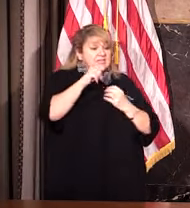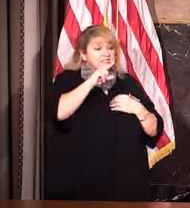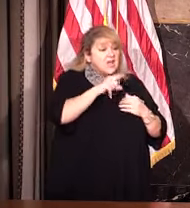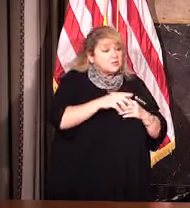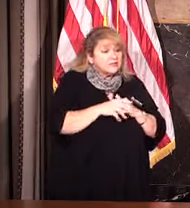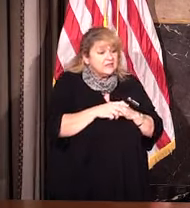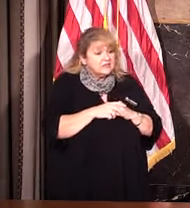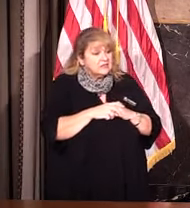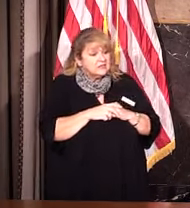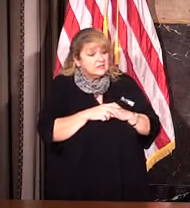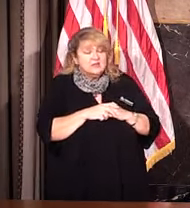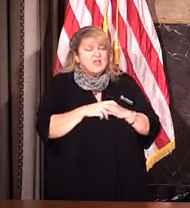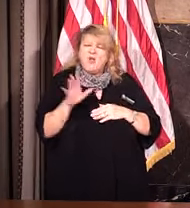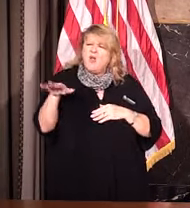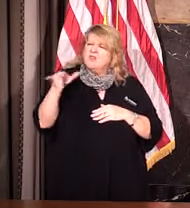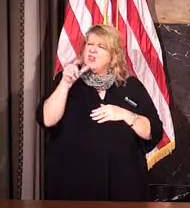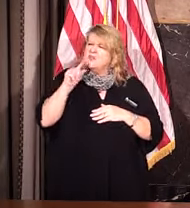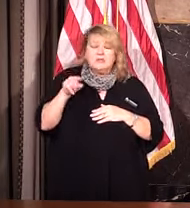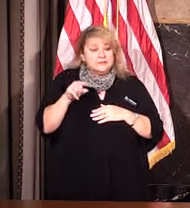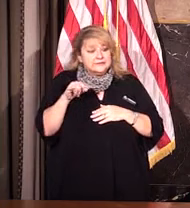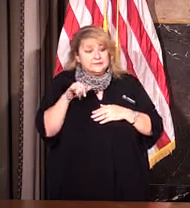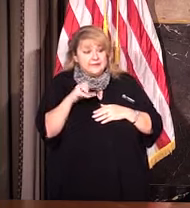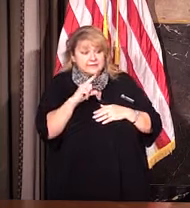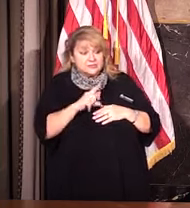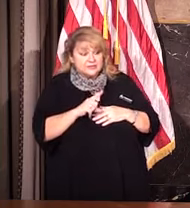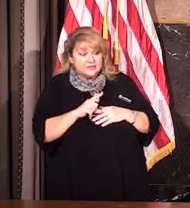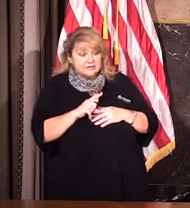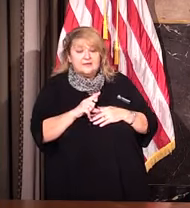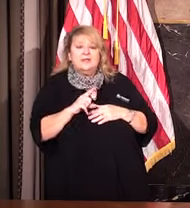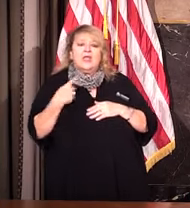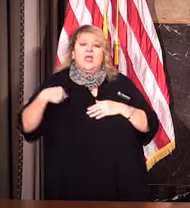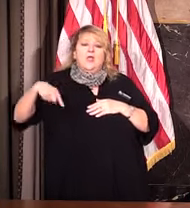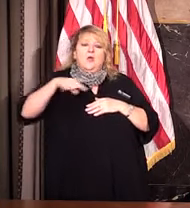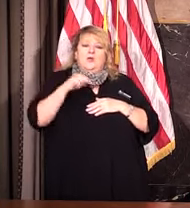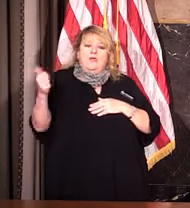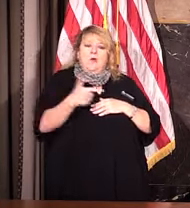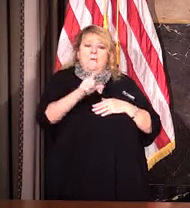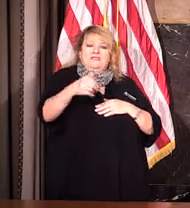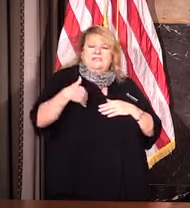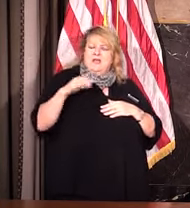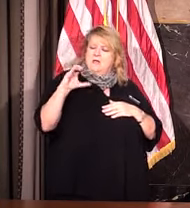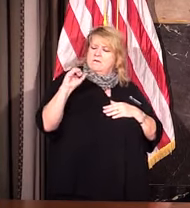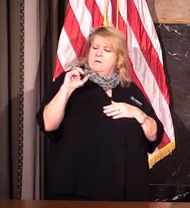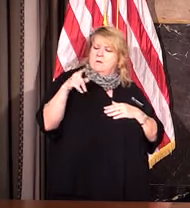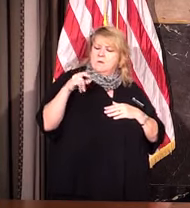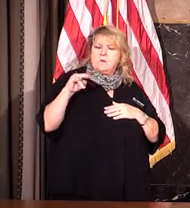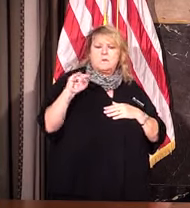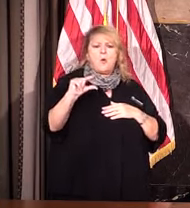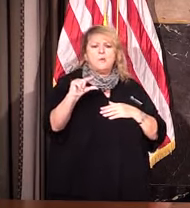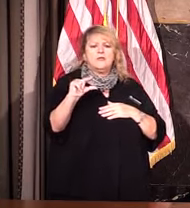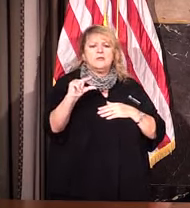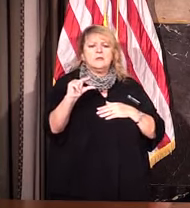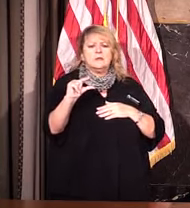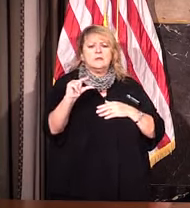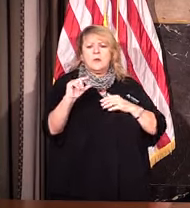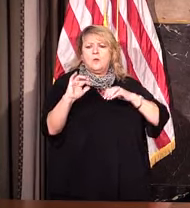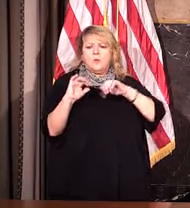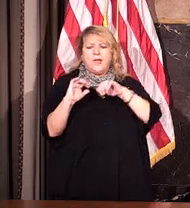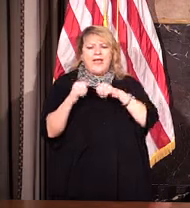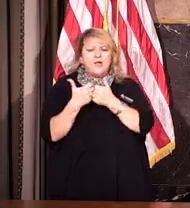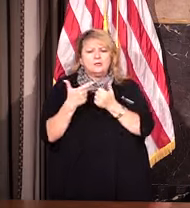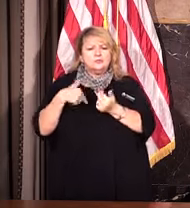is yes. What I tell myself is each of us has to have a coping mechanism. For this audience, the